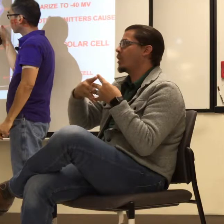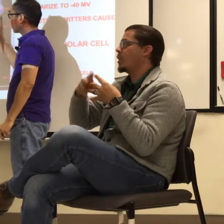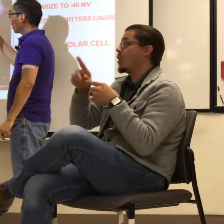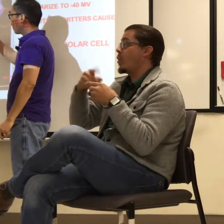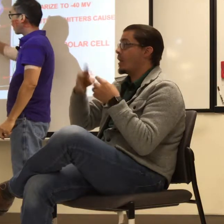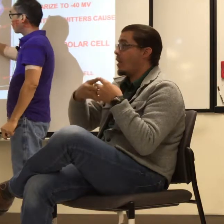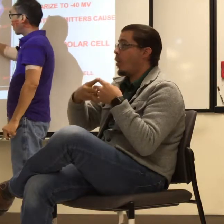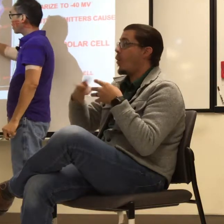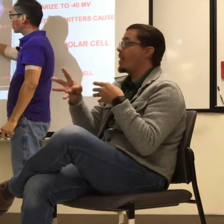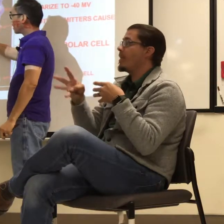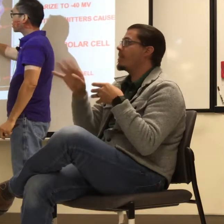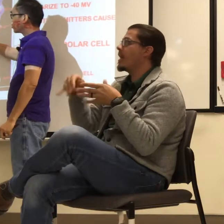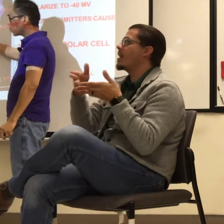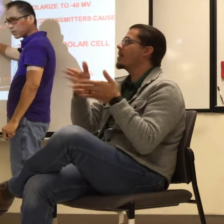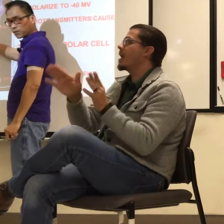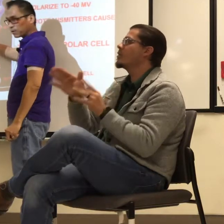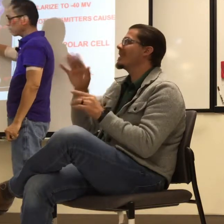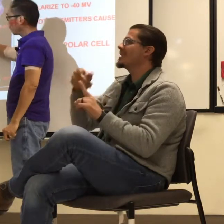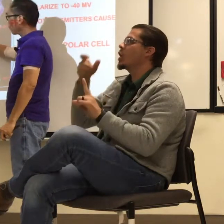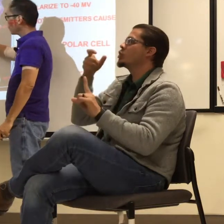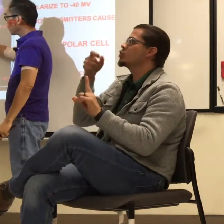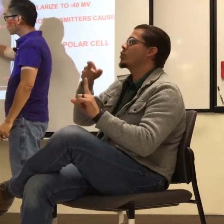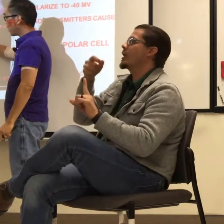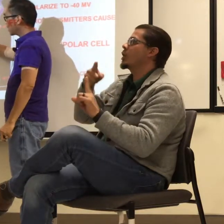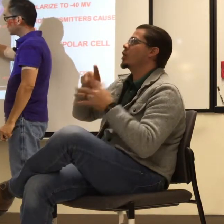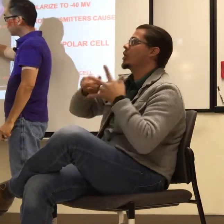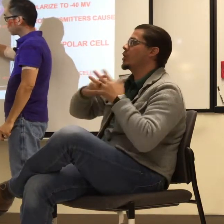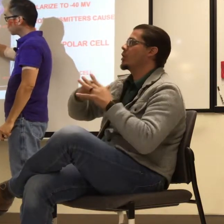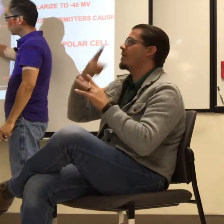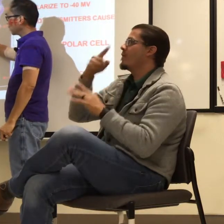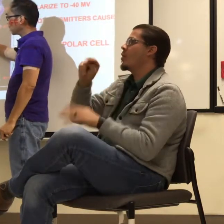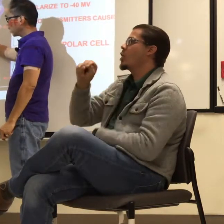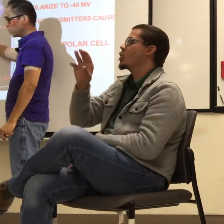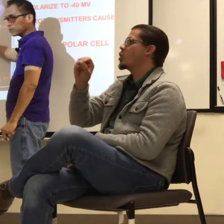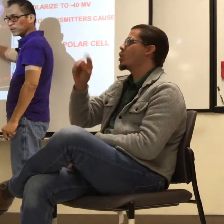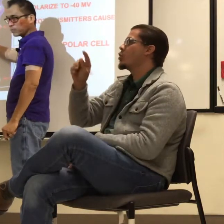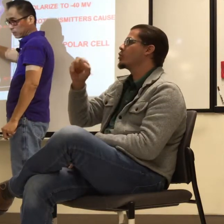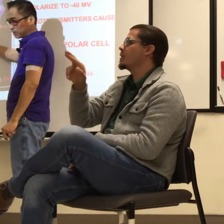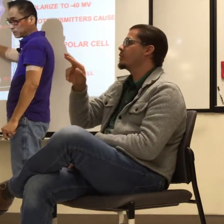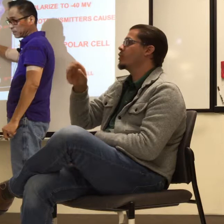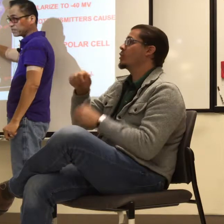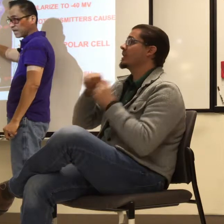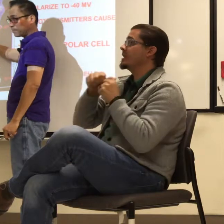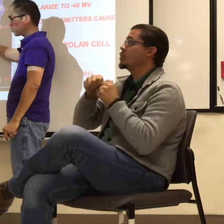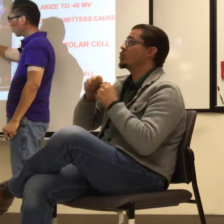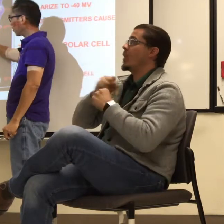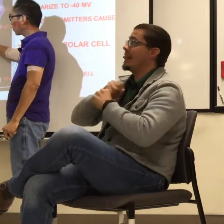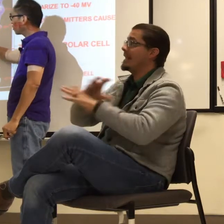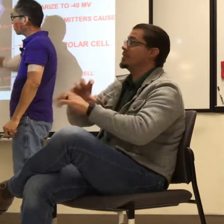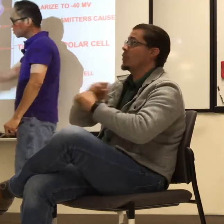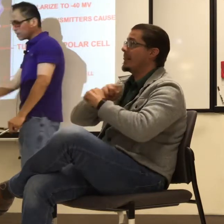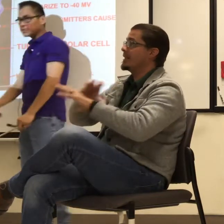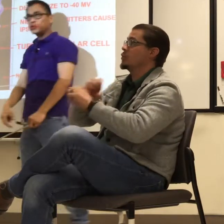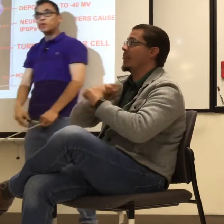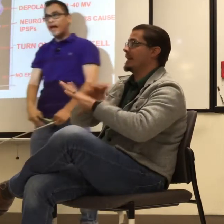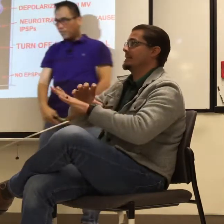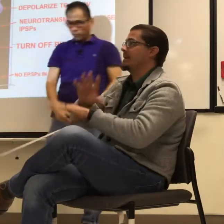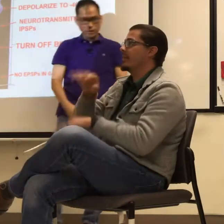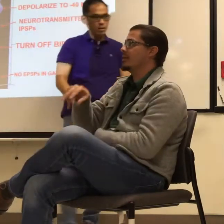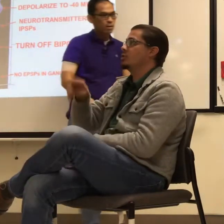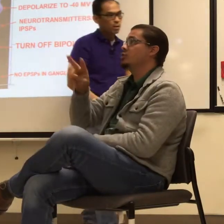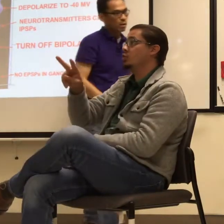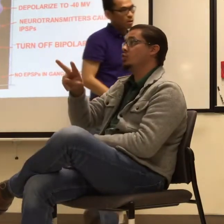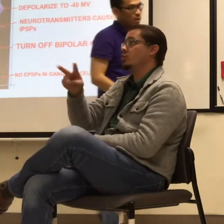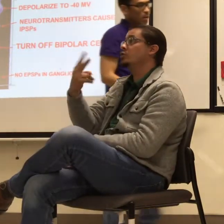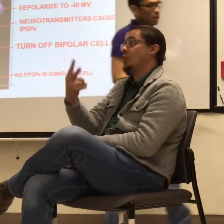terminal, that's a trigger for the neurotransmitter to be continuously released in the synaptic terminal. So that's 2 and